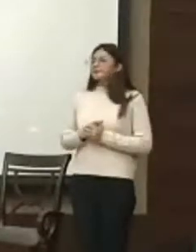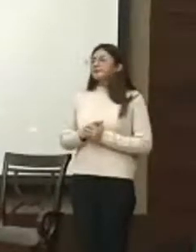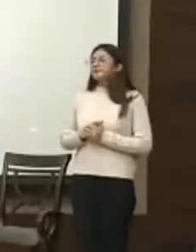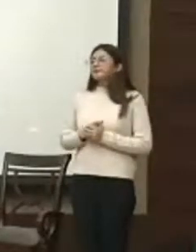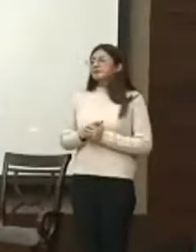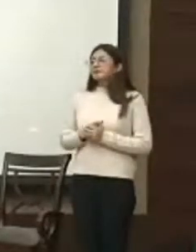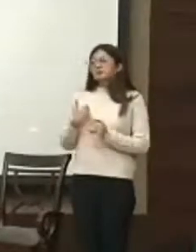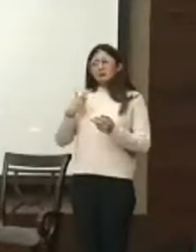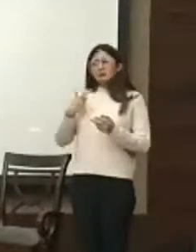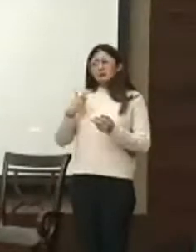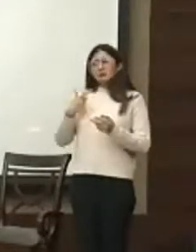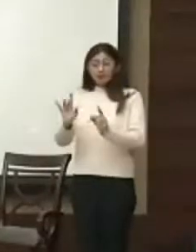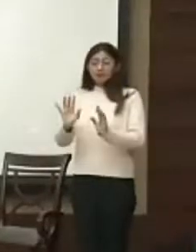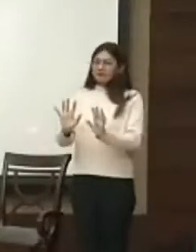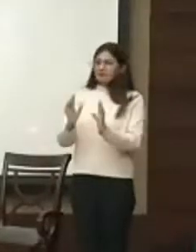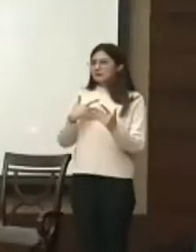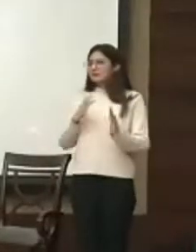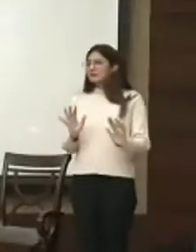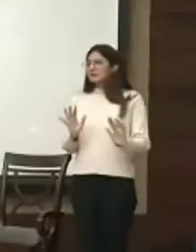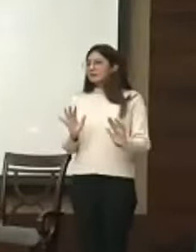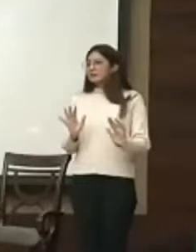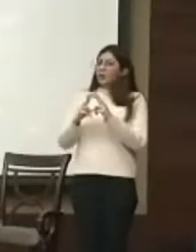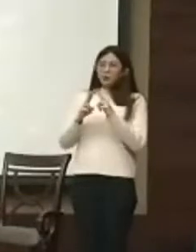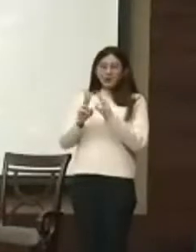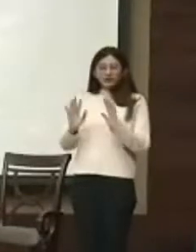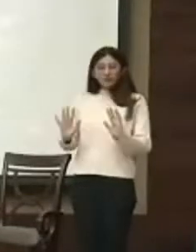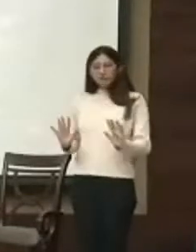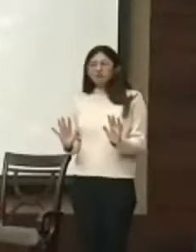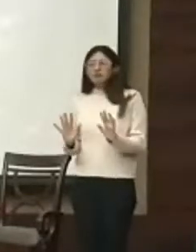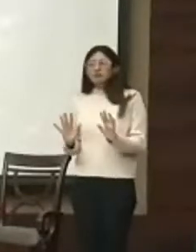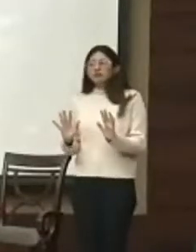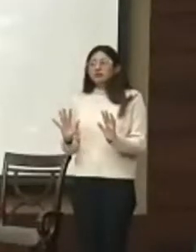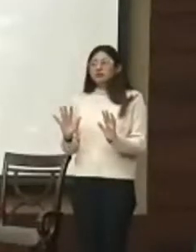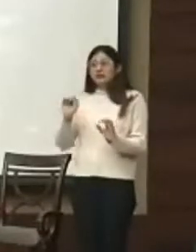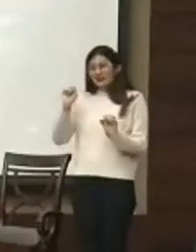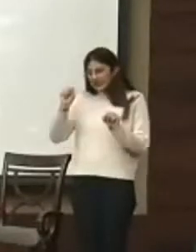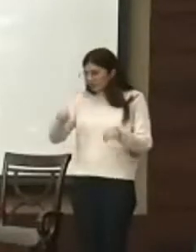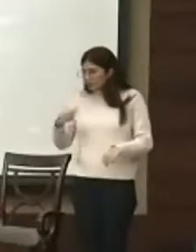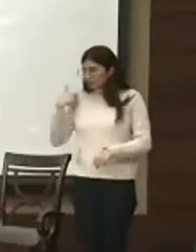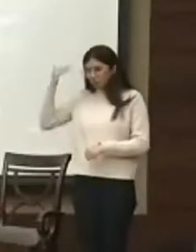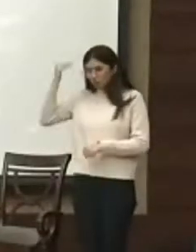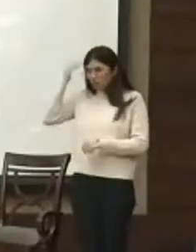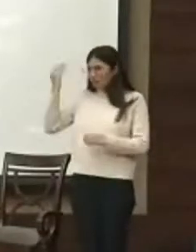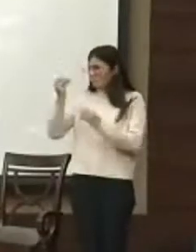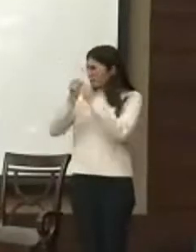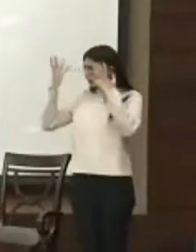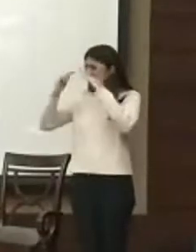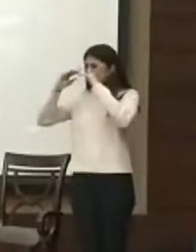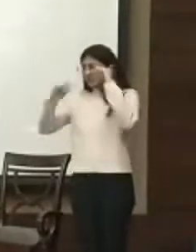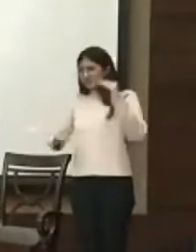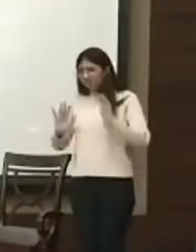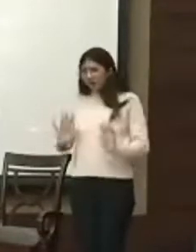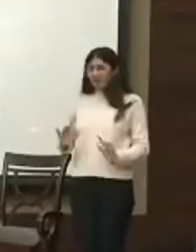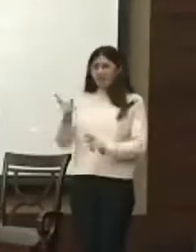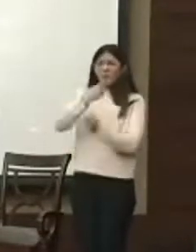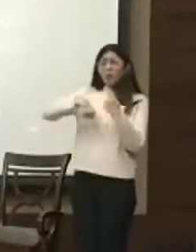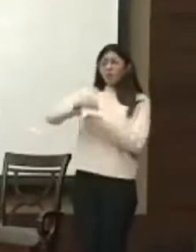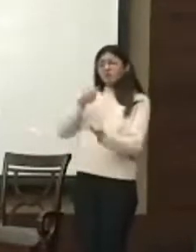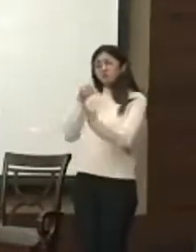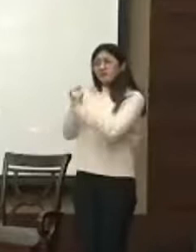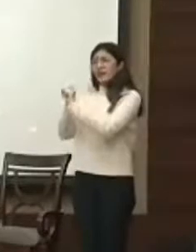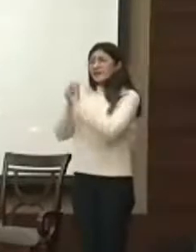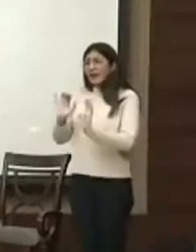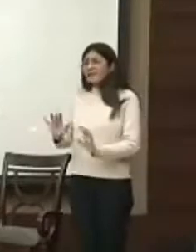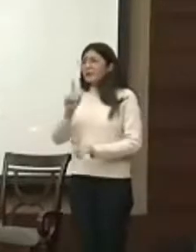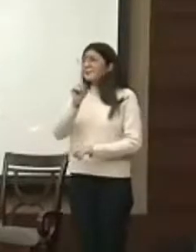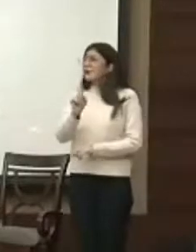we have to be, again, very, while we acknowledge the sense of injustice and we stand in solidarity, but, there has